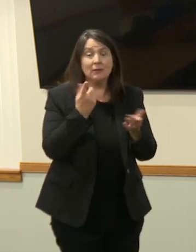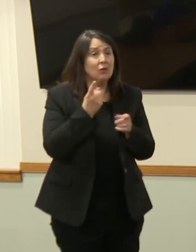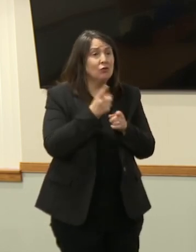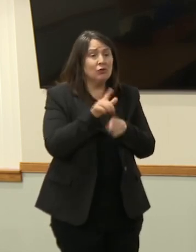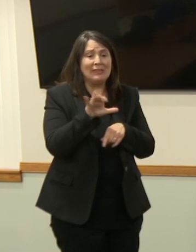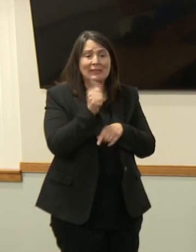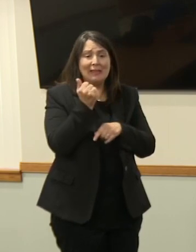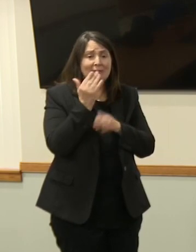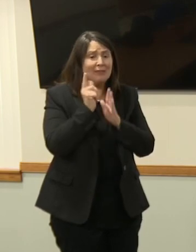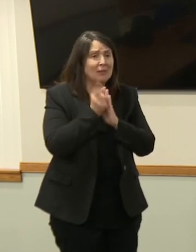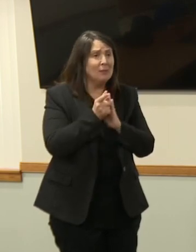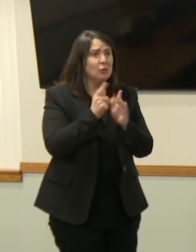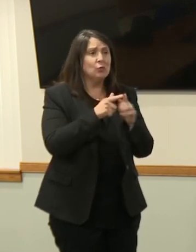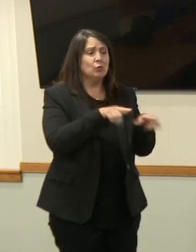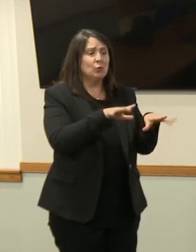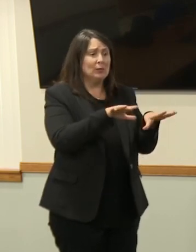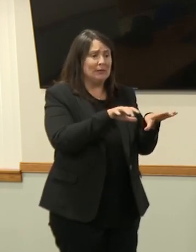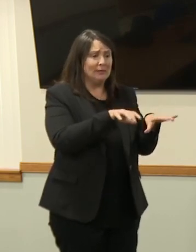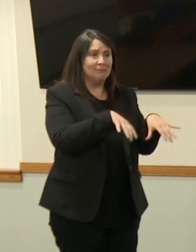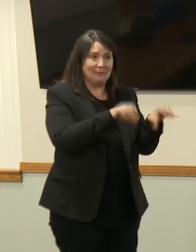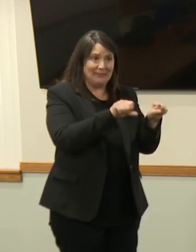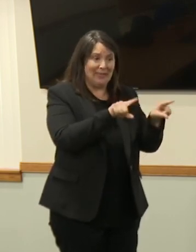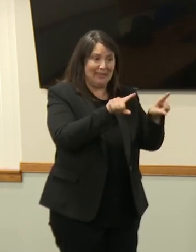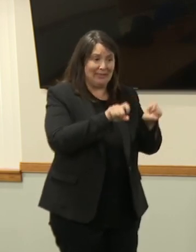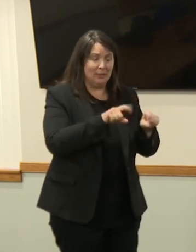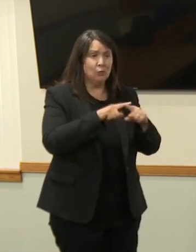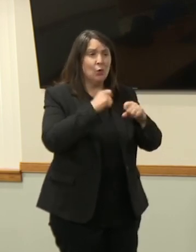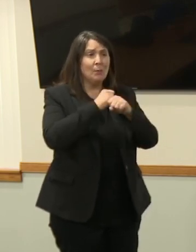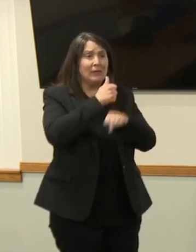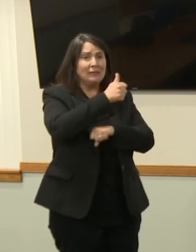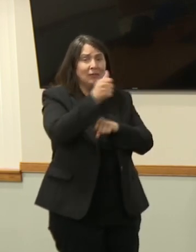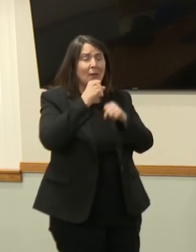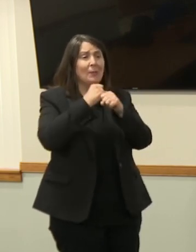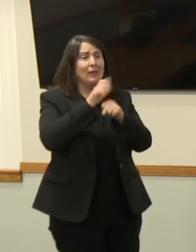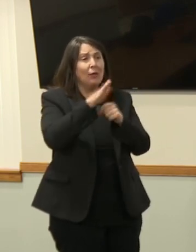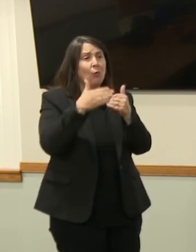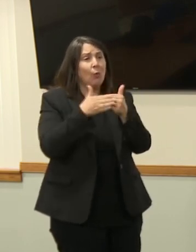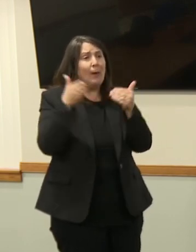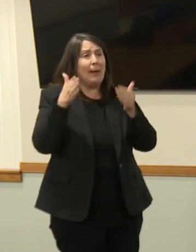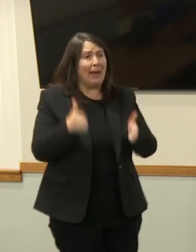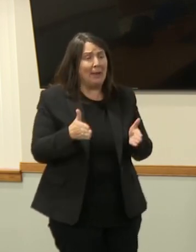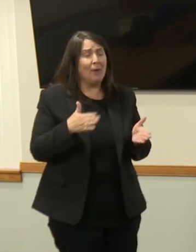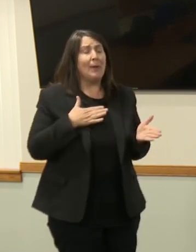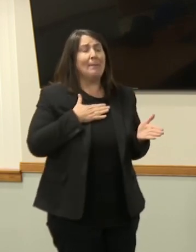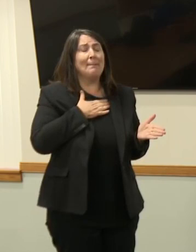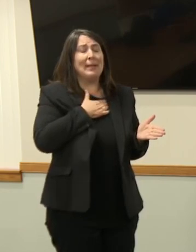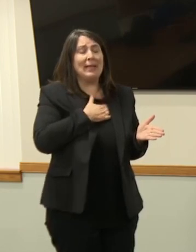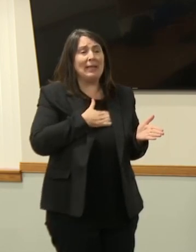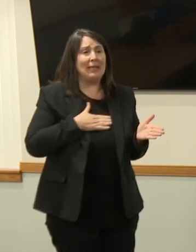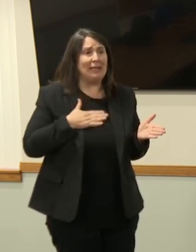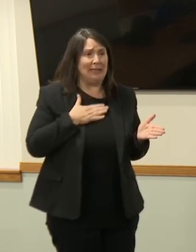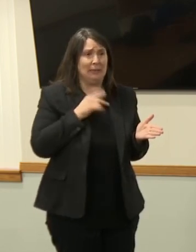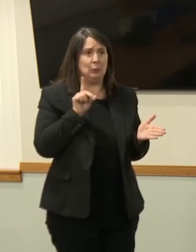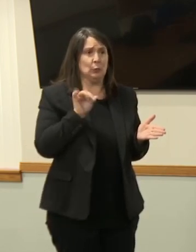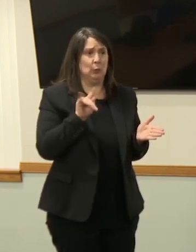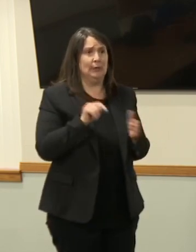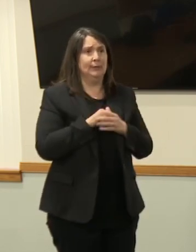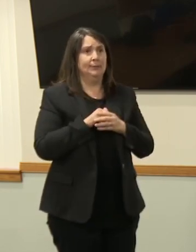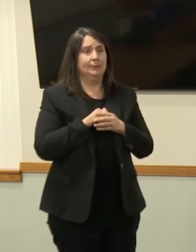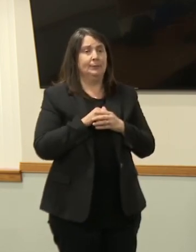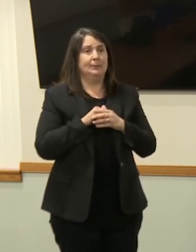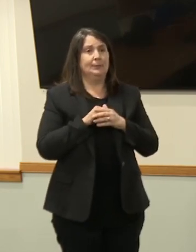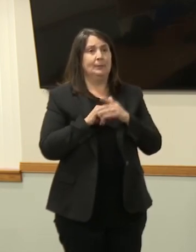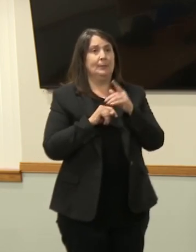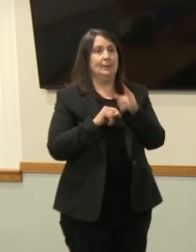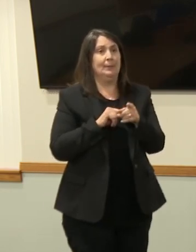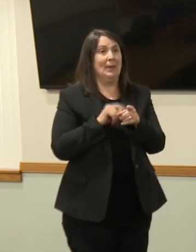the same time, you're really protecting your neighbor, and that's the key. So to get ahead of this. So Monica, can you just give us a better idea